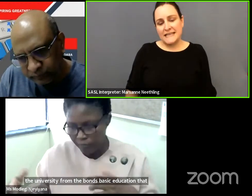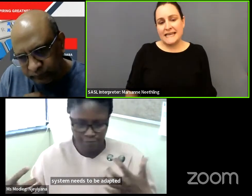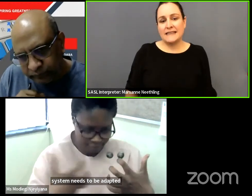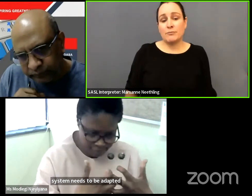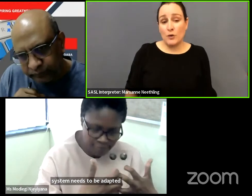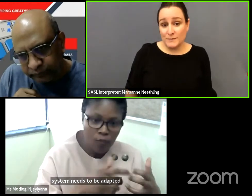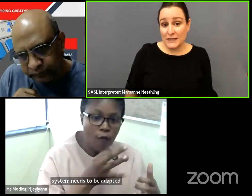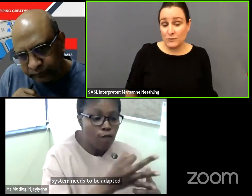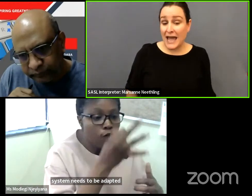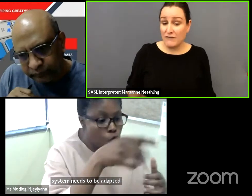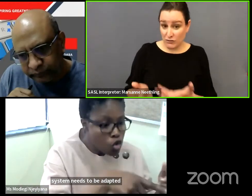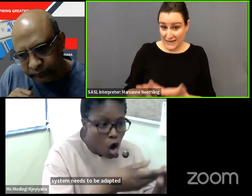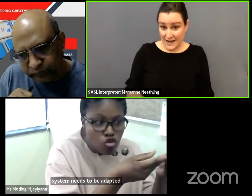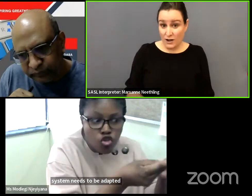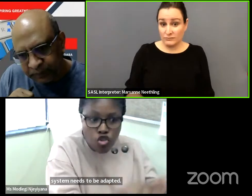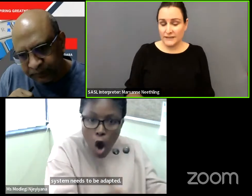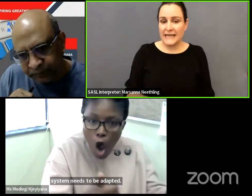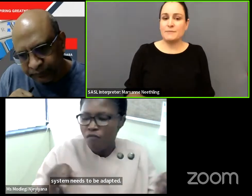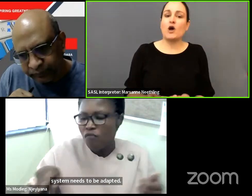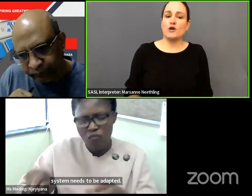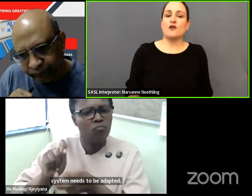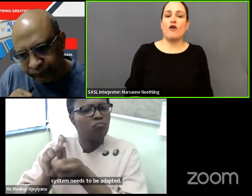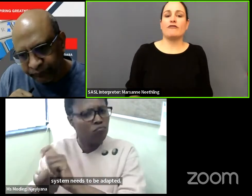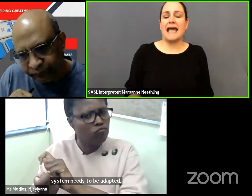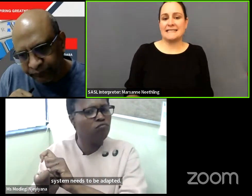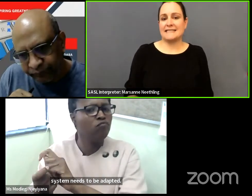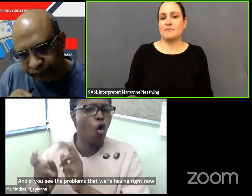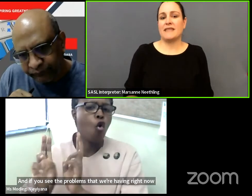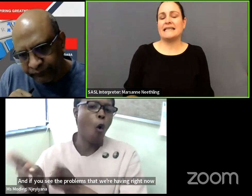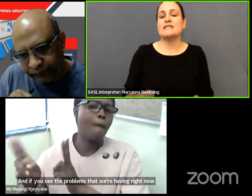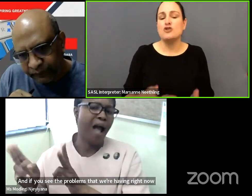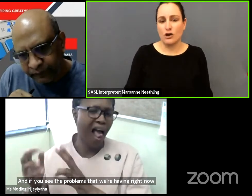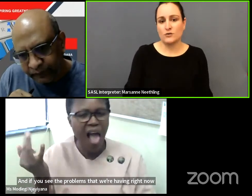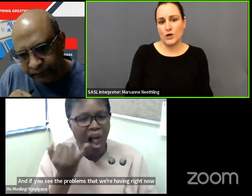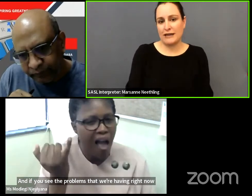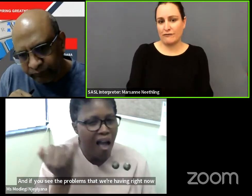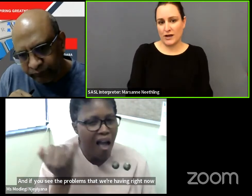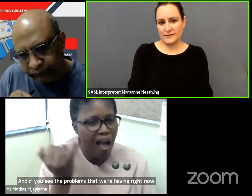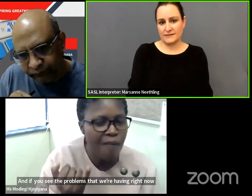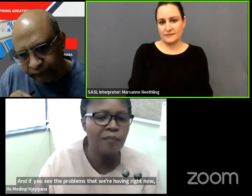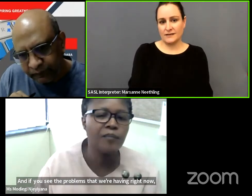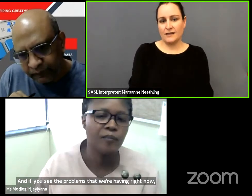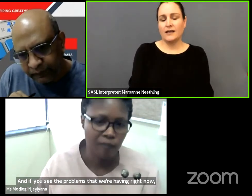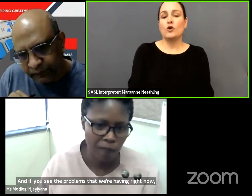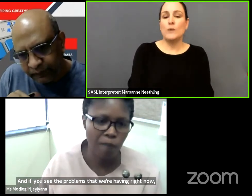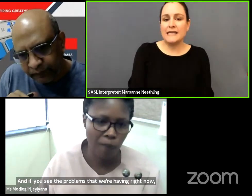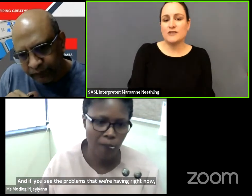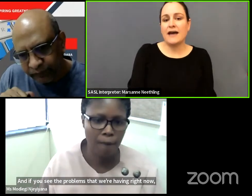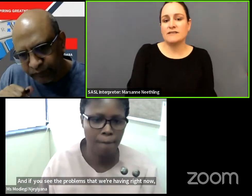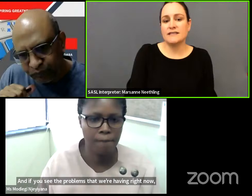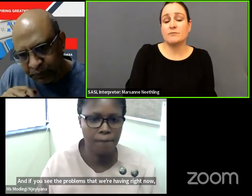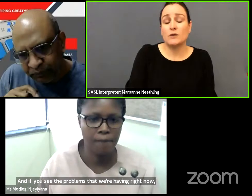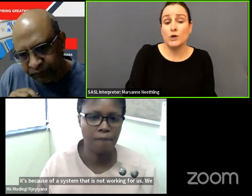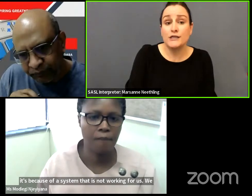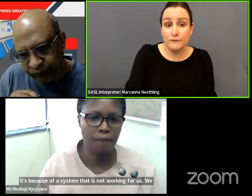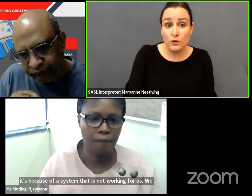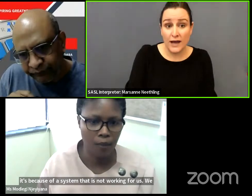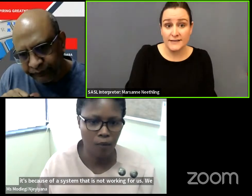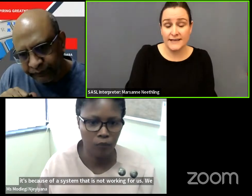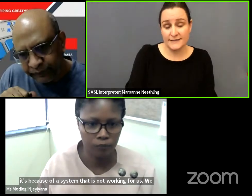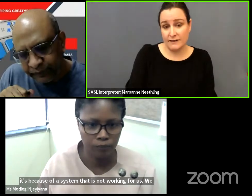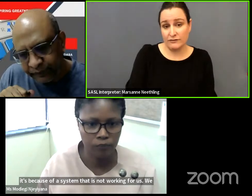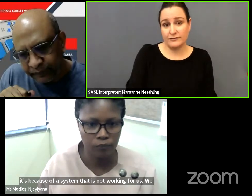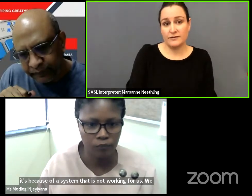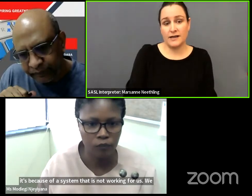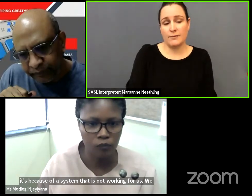if you see the problems that we're having right now, it's because of a system that is not working for us. We need to have a system that works for